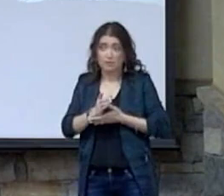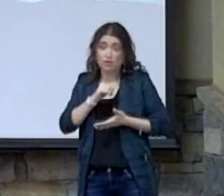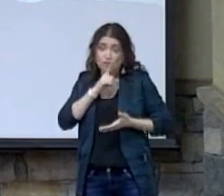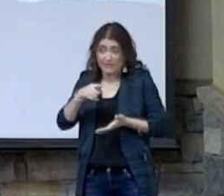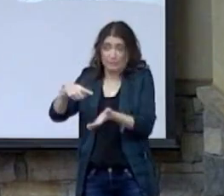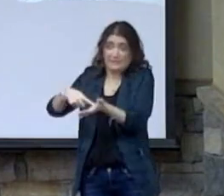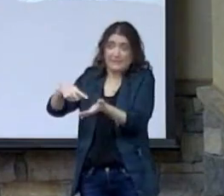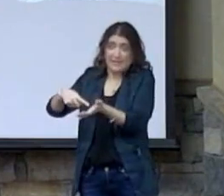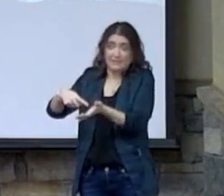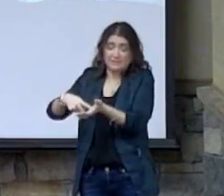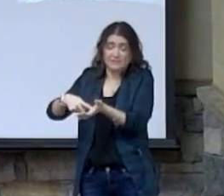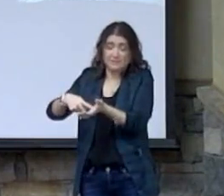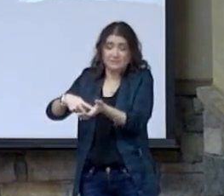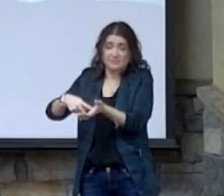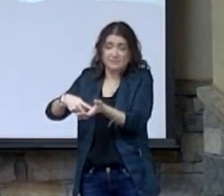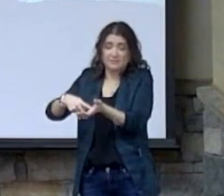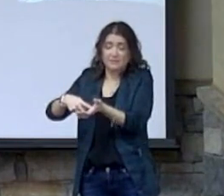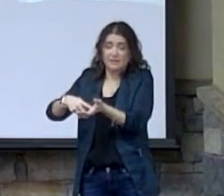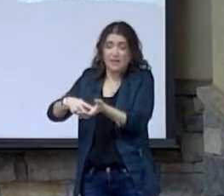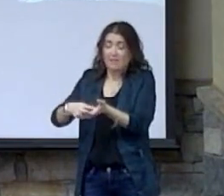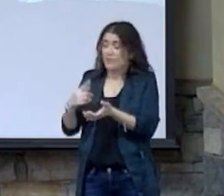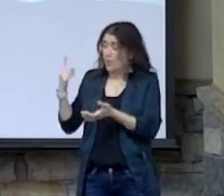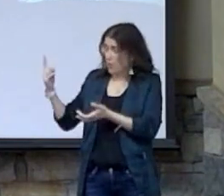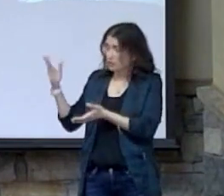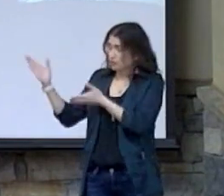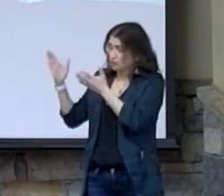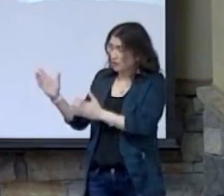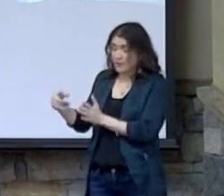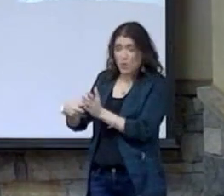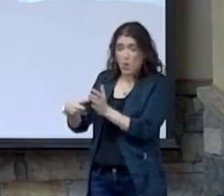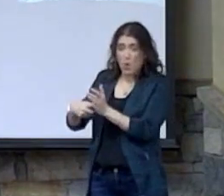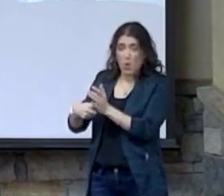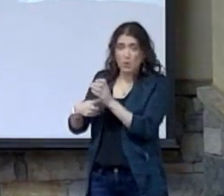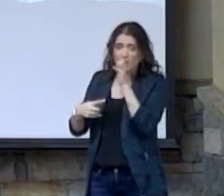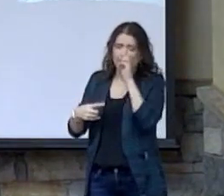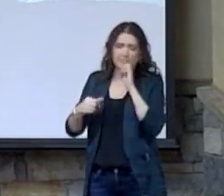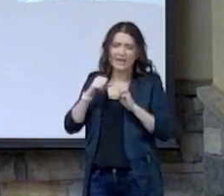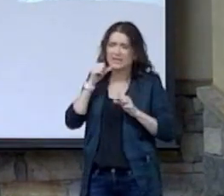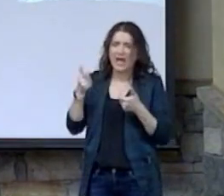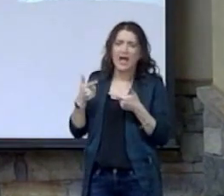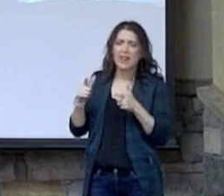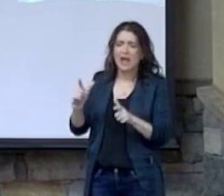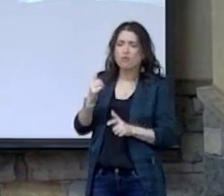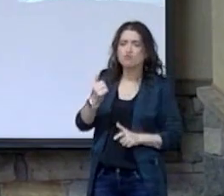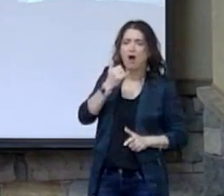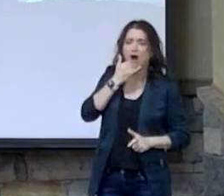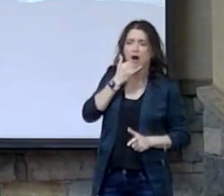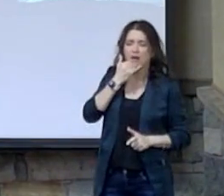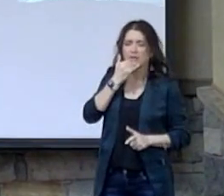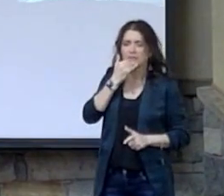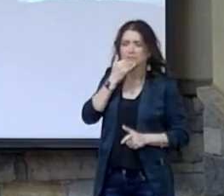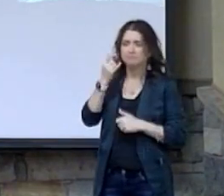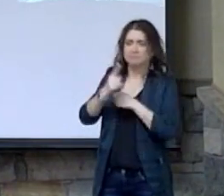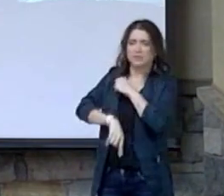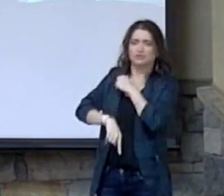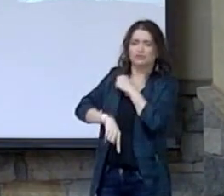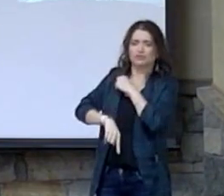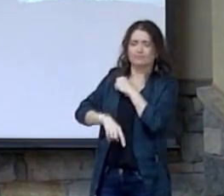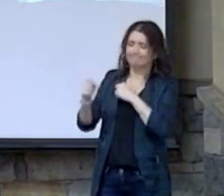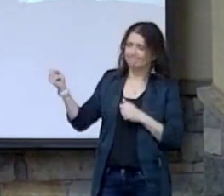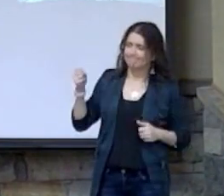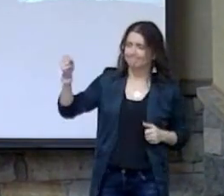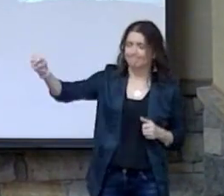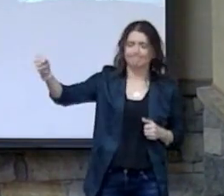legitimate debt. The one servant owed it, but he was not about to let a wrong go unpunished.